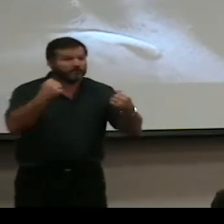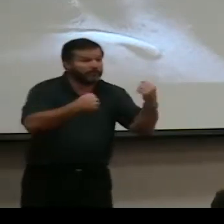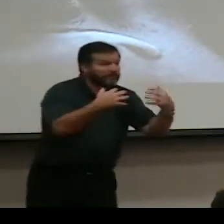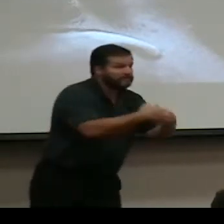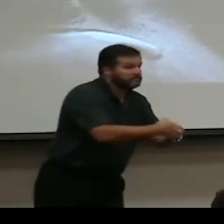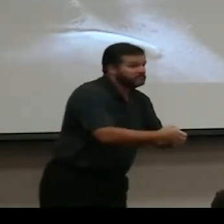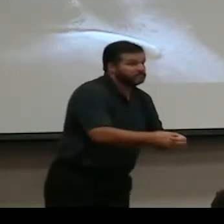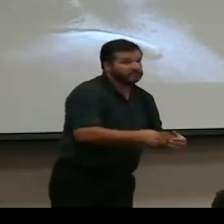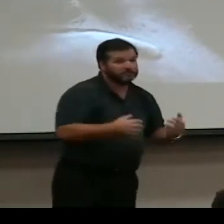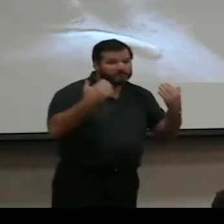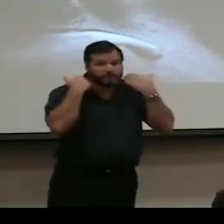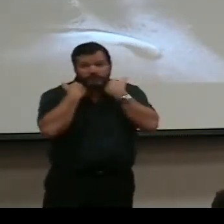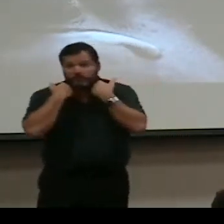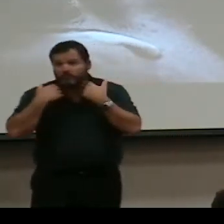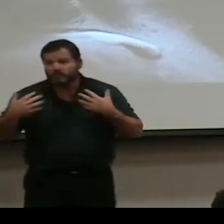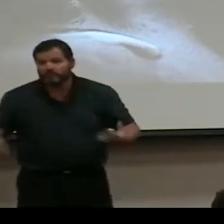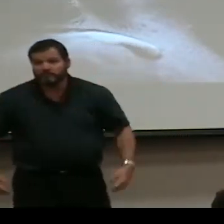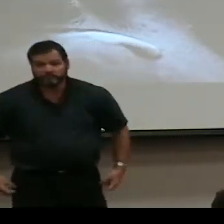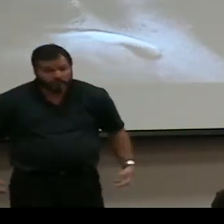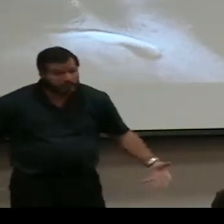lost your job? Have had a car accident? You're broke?